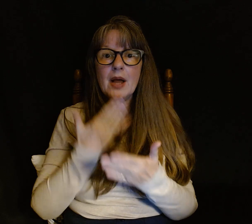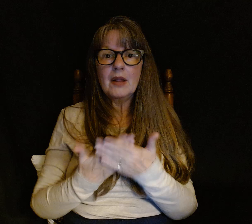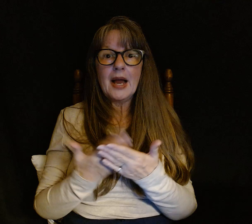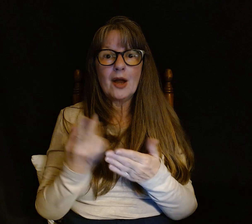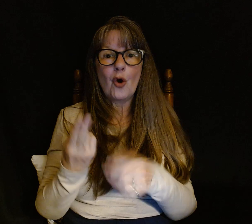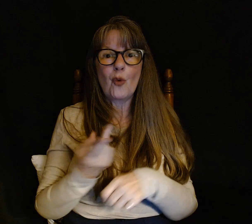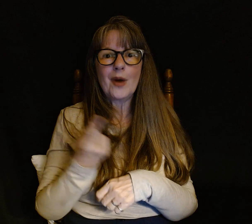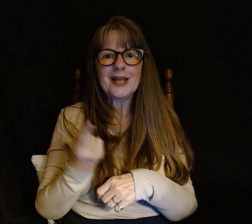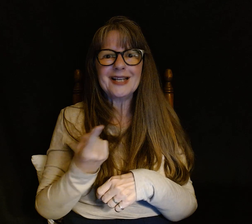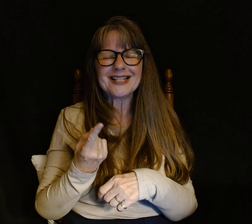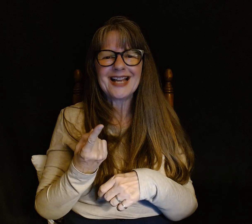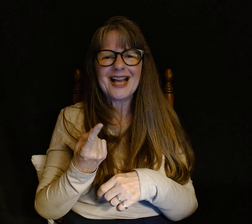I always,